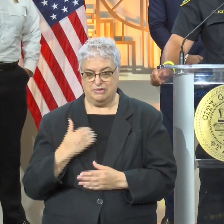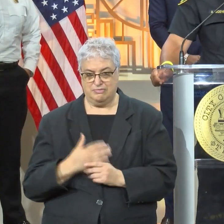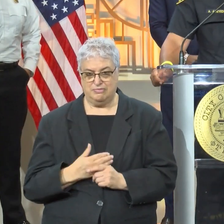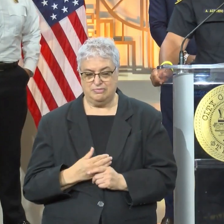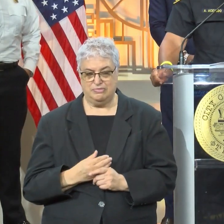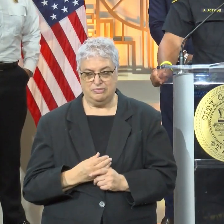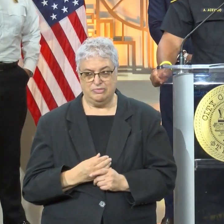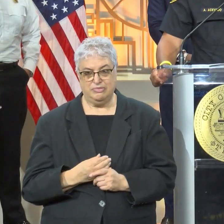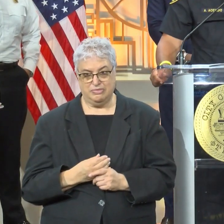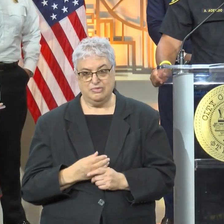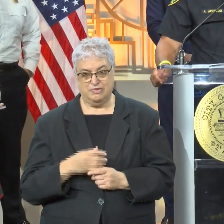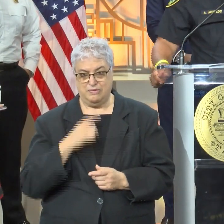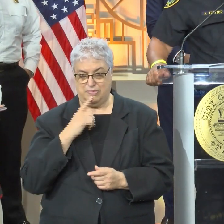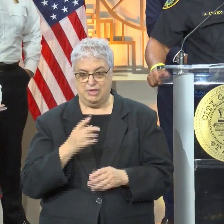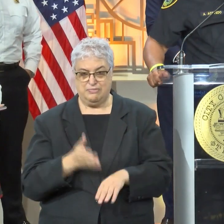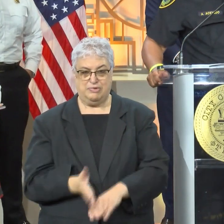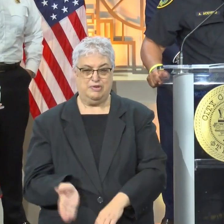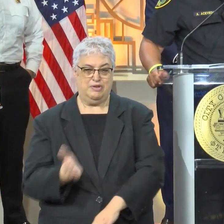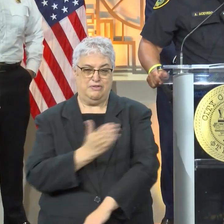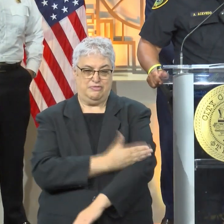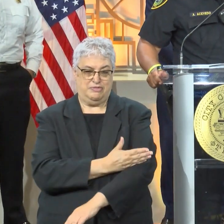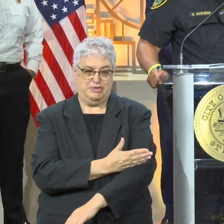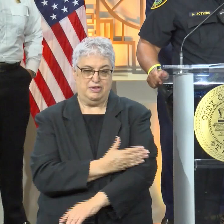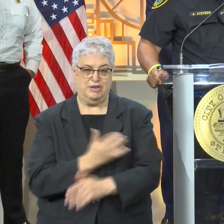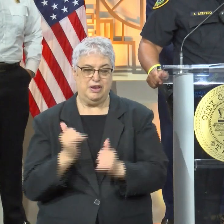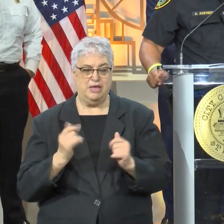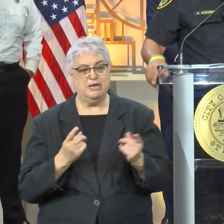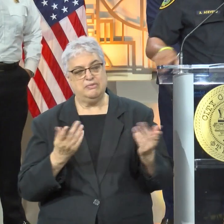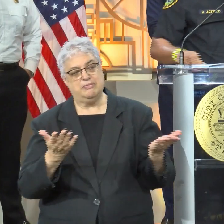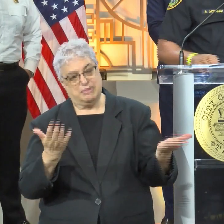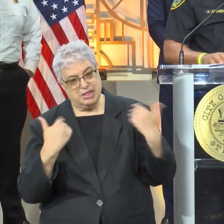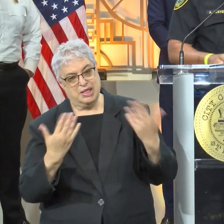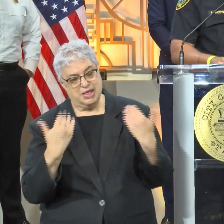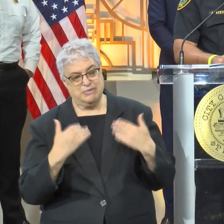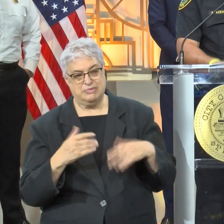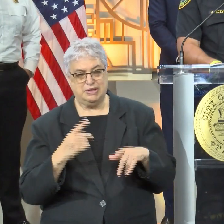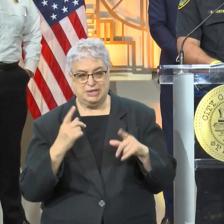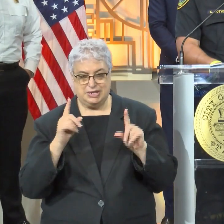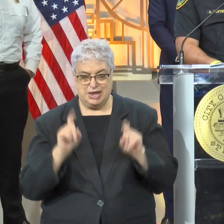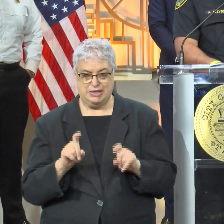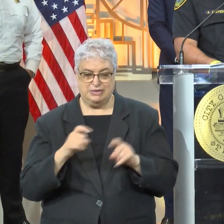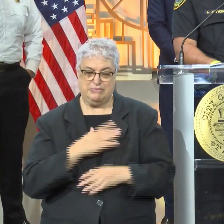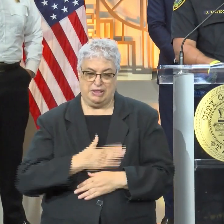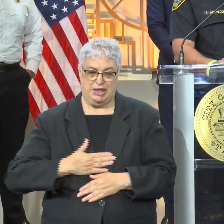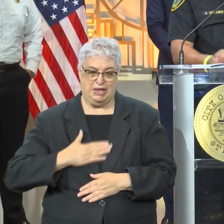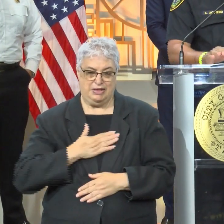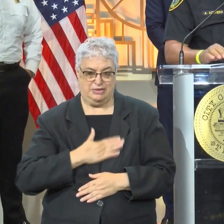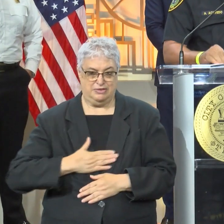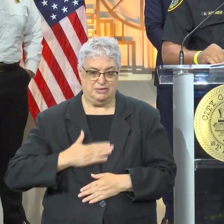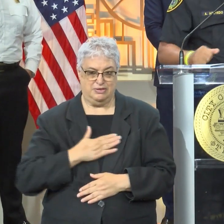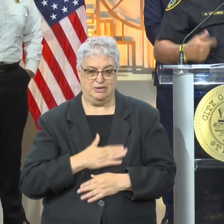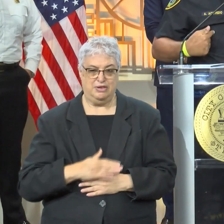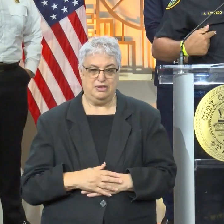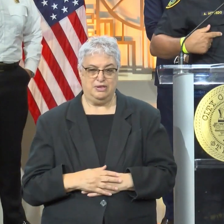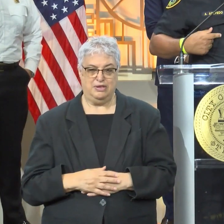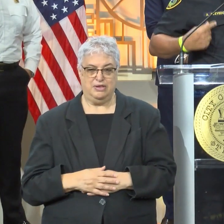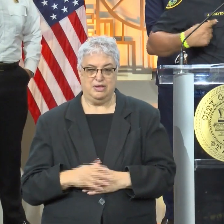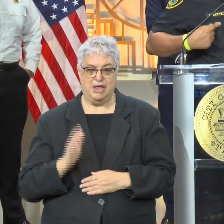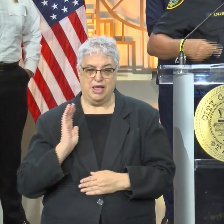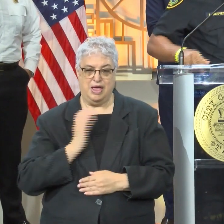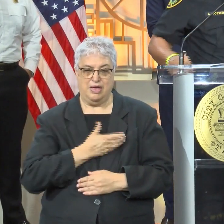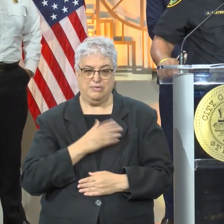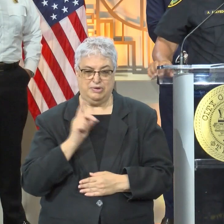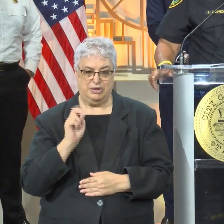we've come a long way. And now it's just up to people to actually come out and get tested. I'm going to give you a quick report on where we're at in terms of our